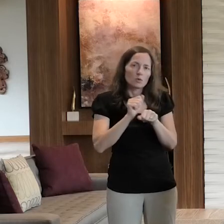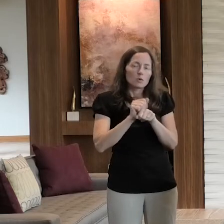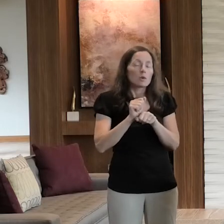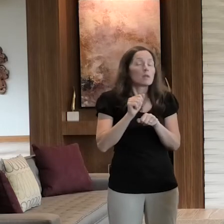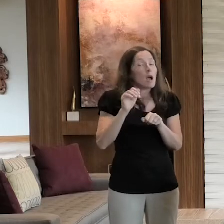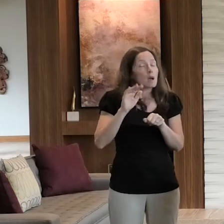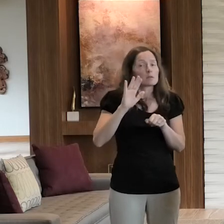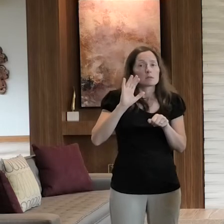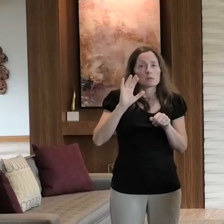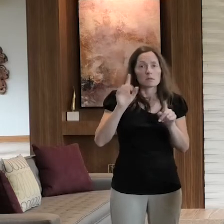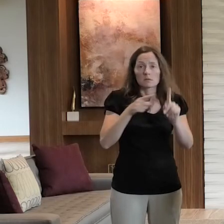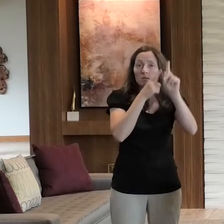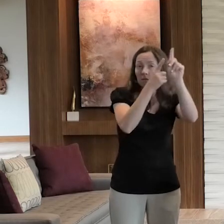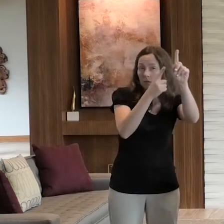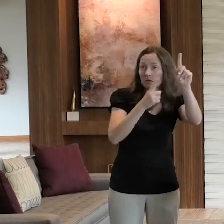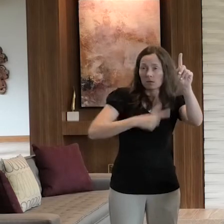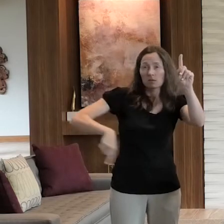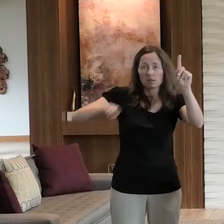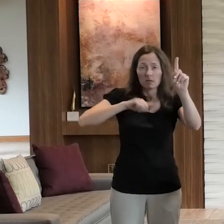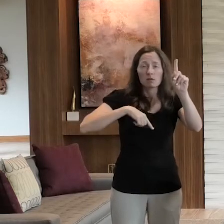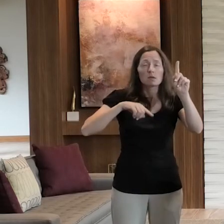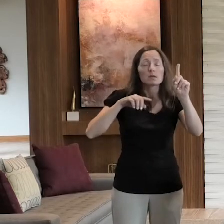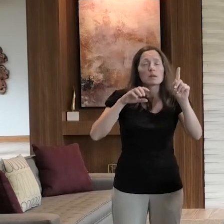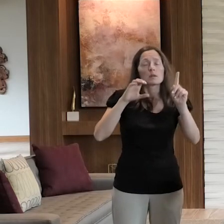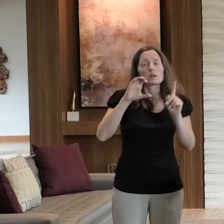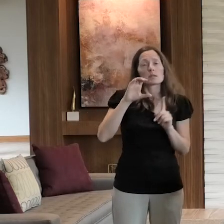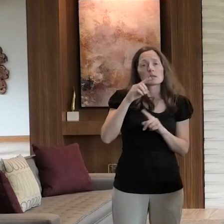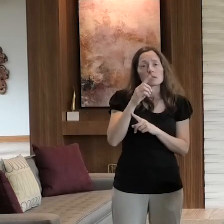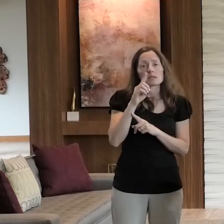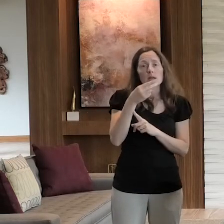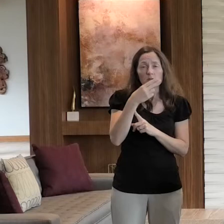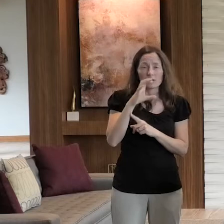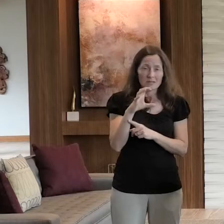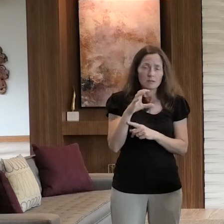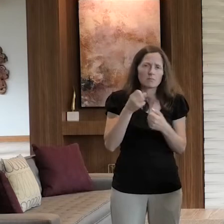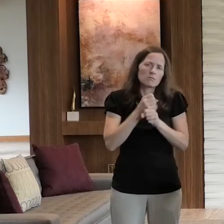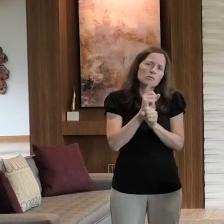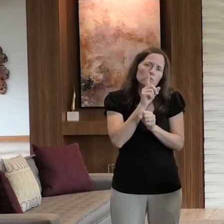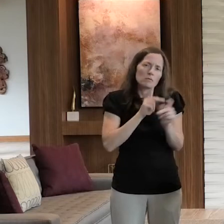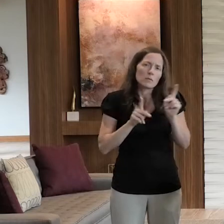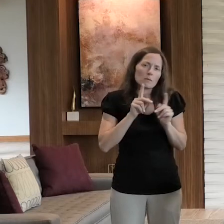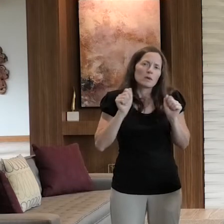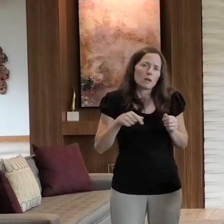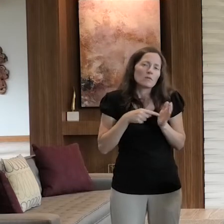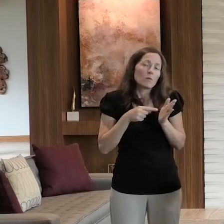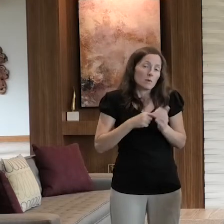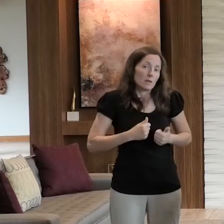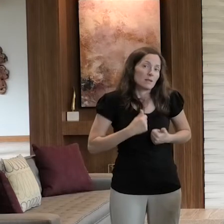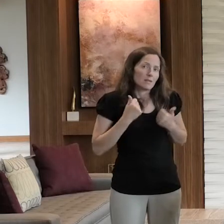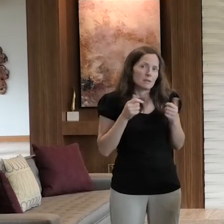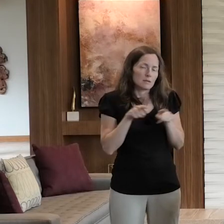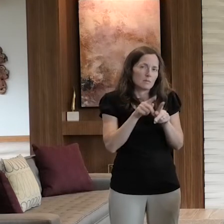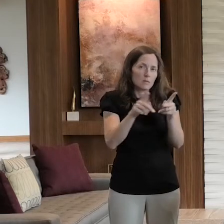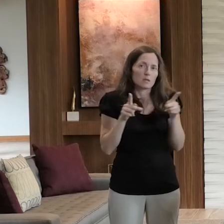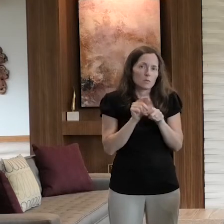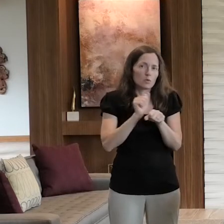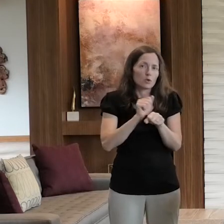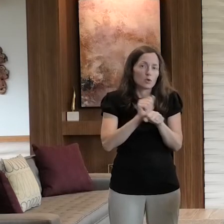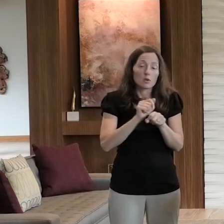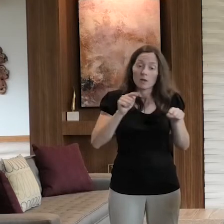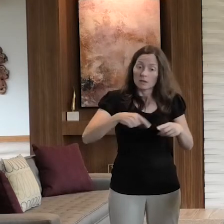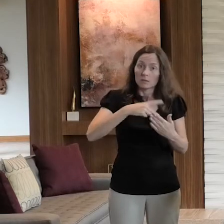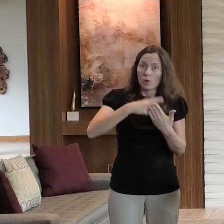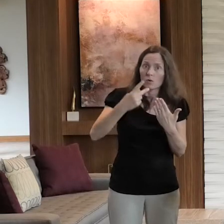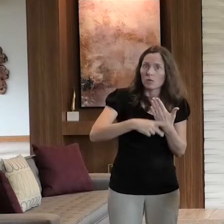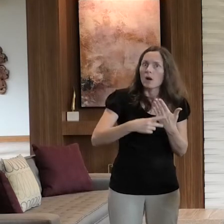really highlighted and championed as well, to make sure that people can afford to live where they work. And it's programs like this that really drive at the heart